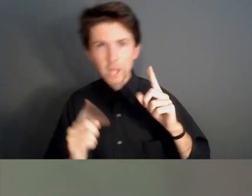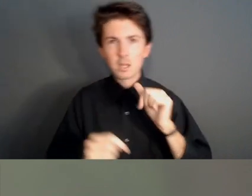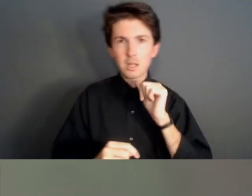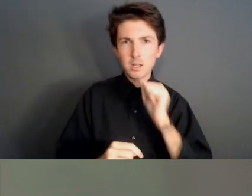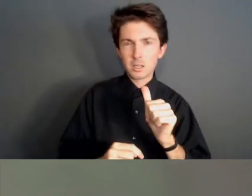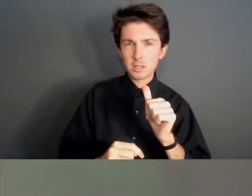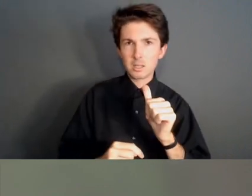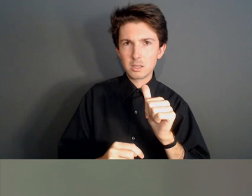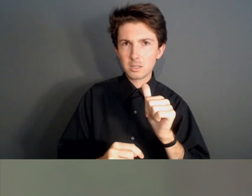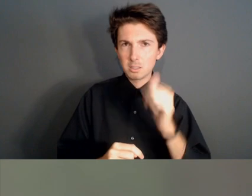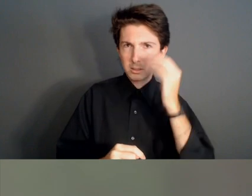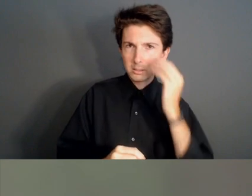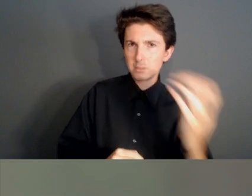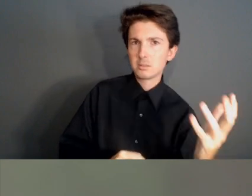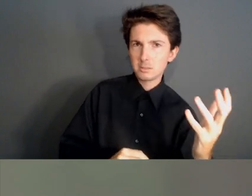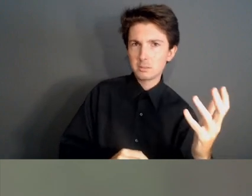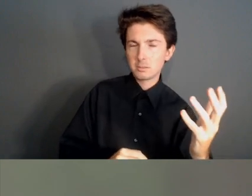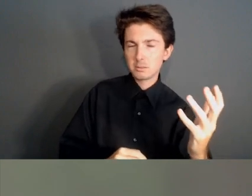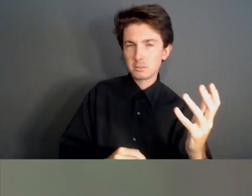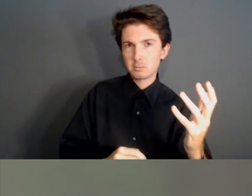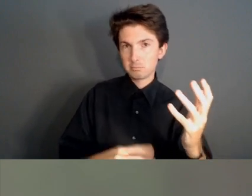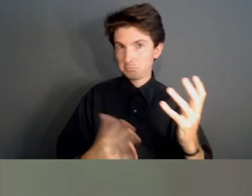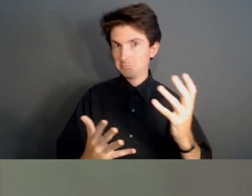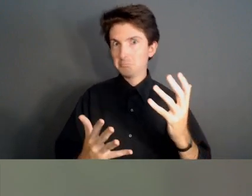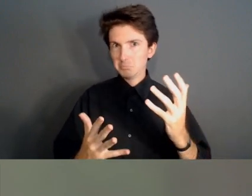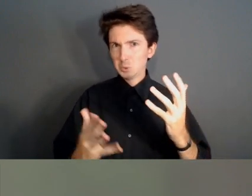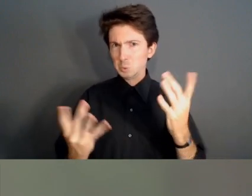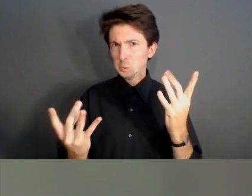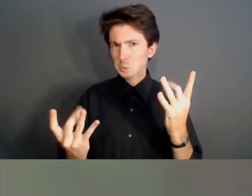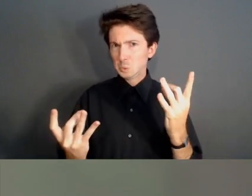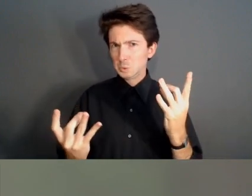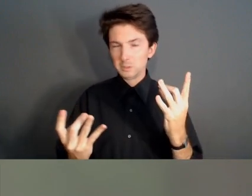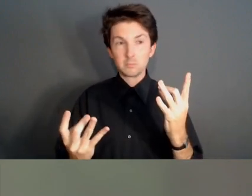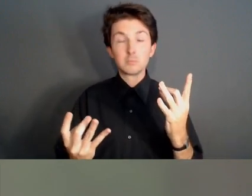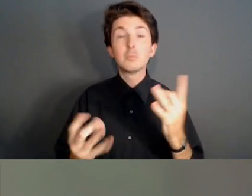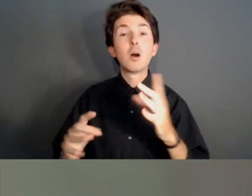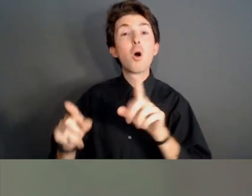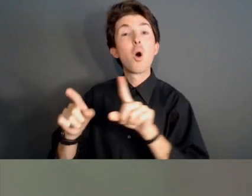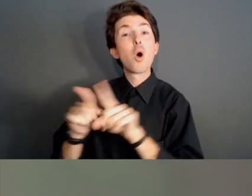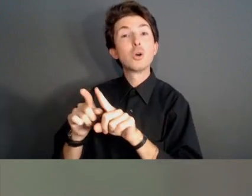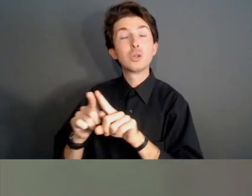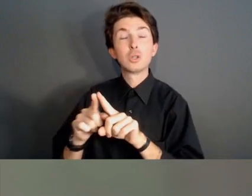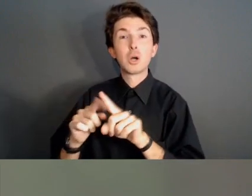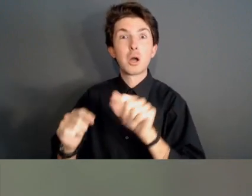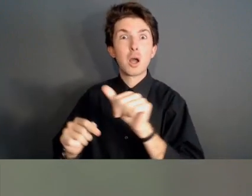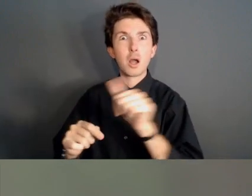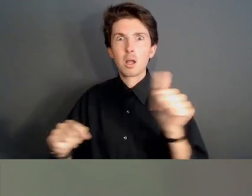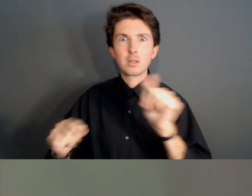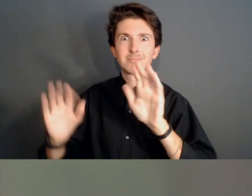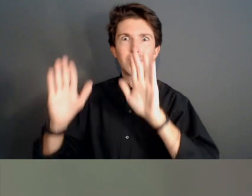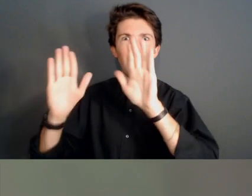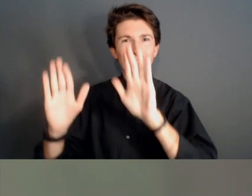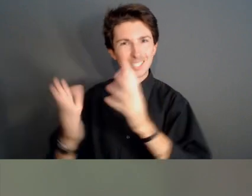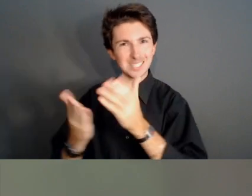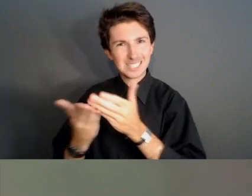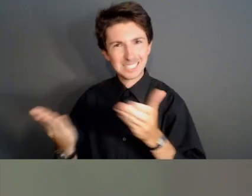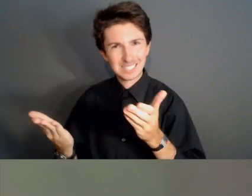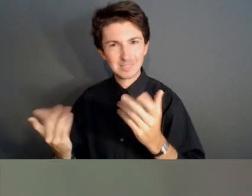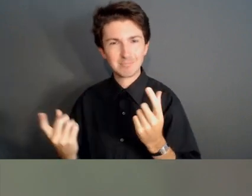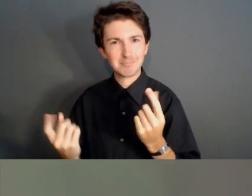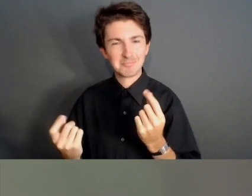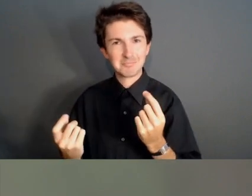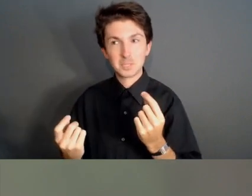are. Another great thing about it is that we're actually putting to use the tools and the skills that we learned with